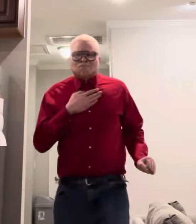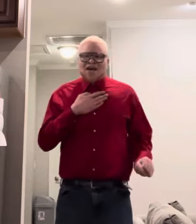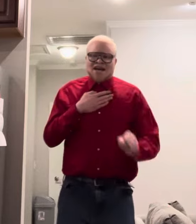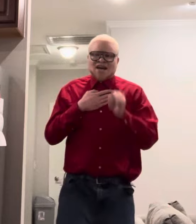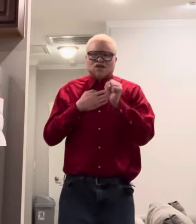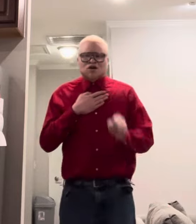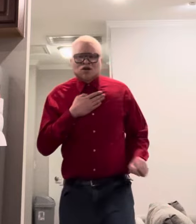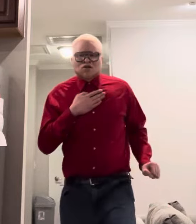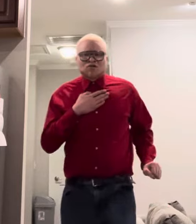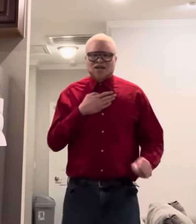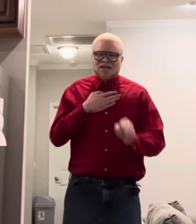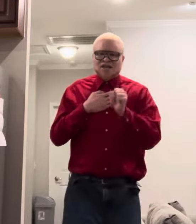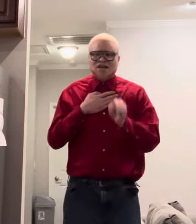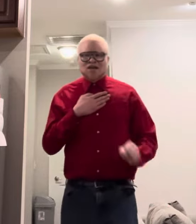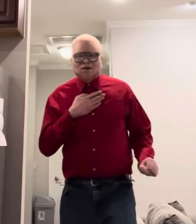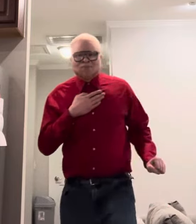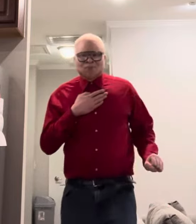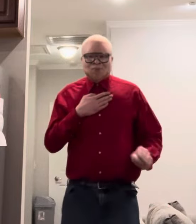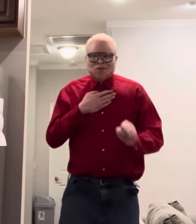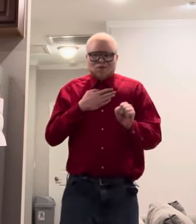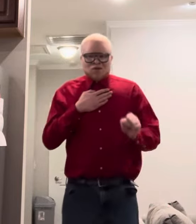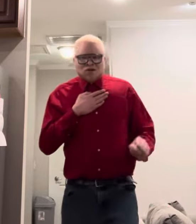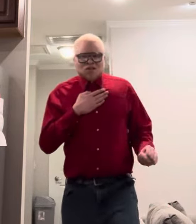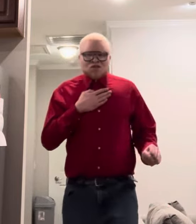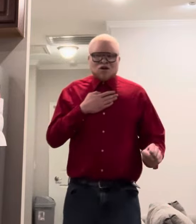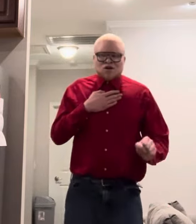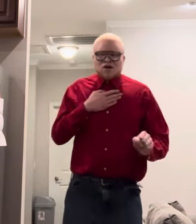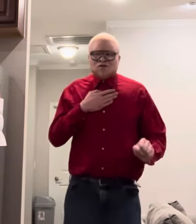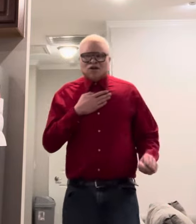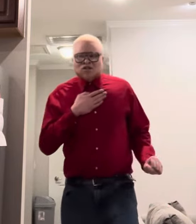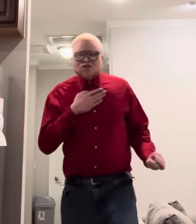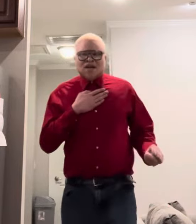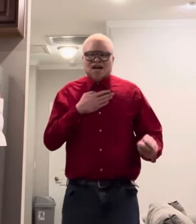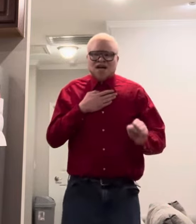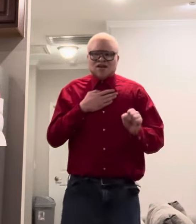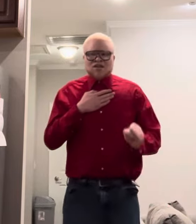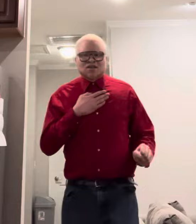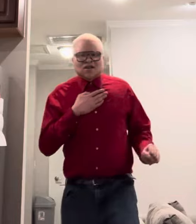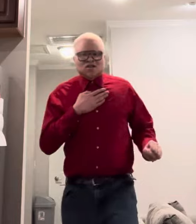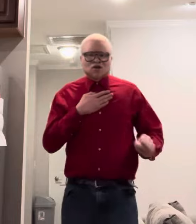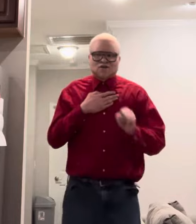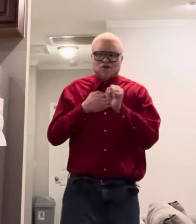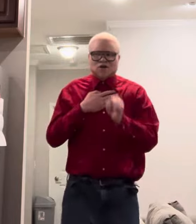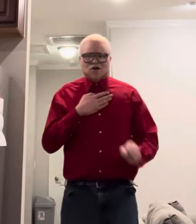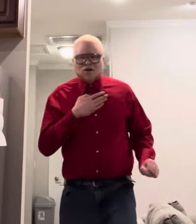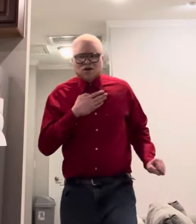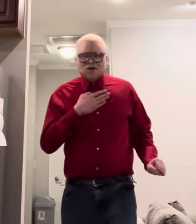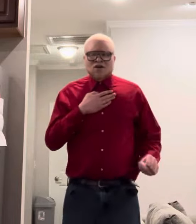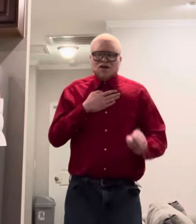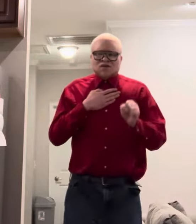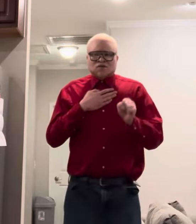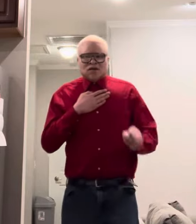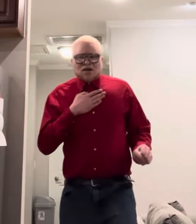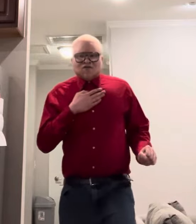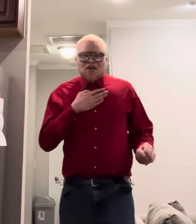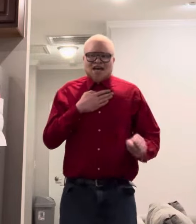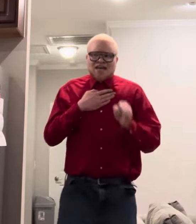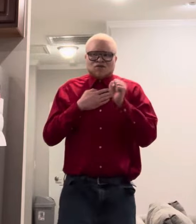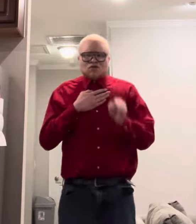banner go dim. But a service united, not server, for our faith to